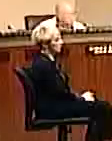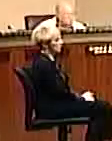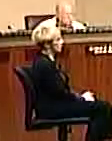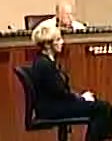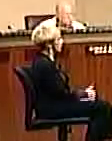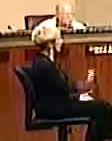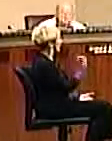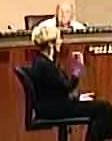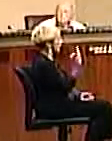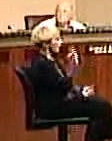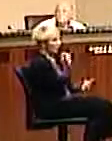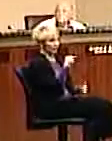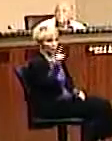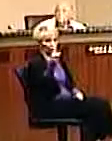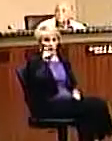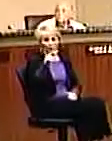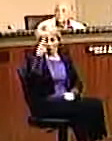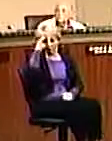Any questions of Lisa?